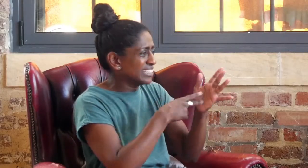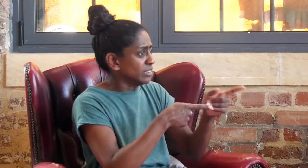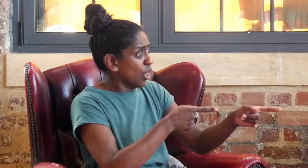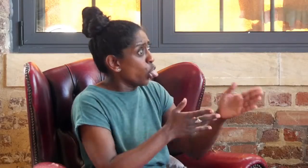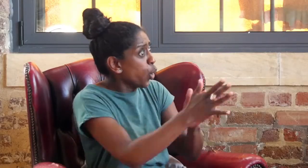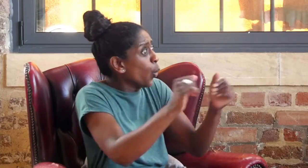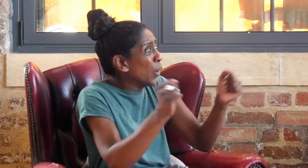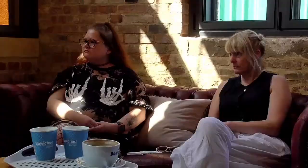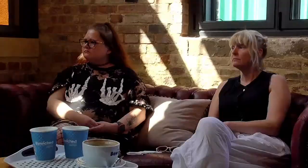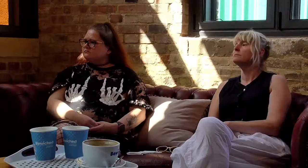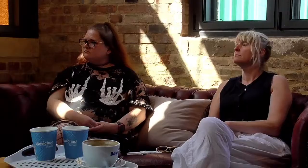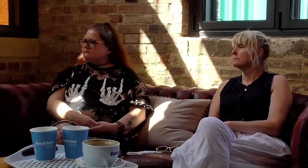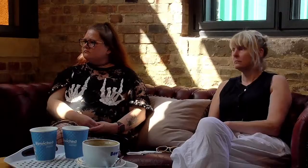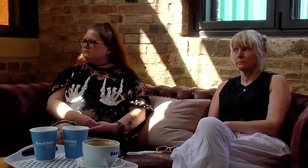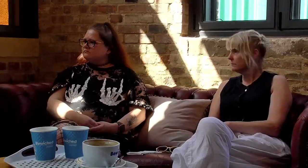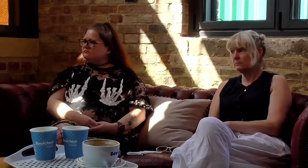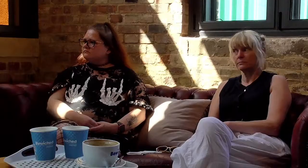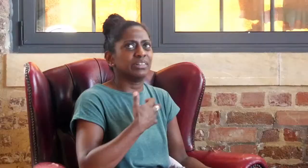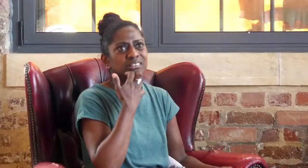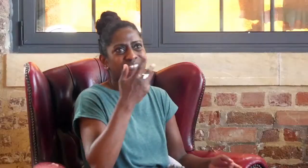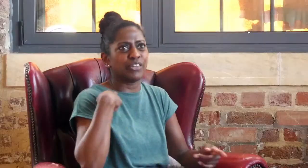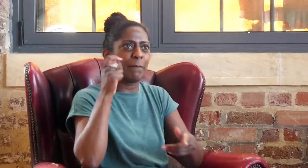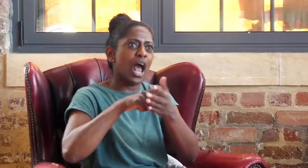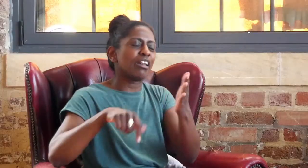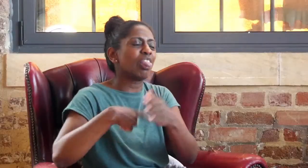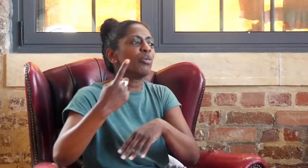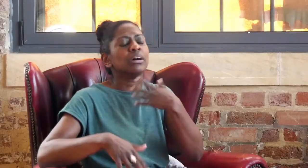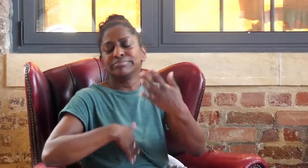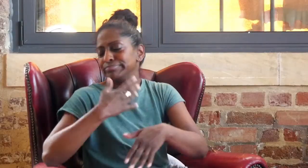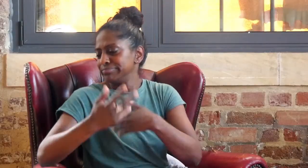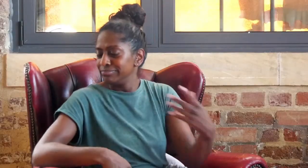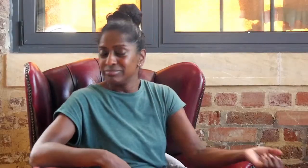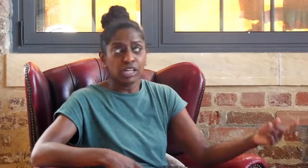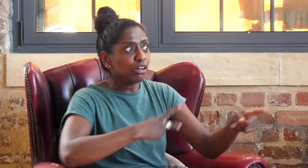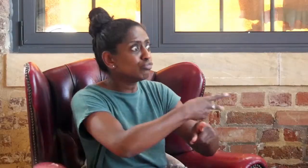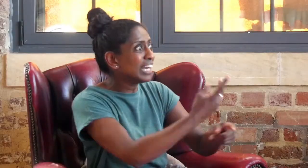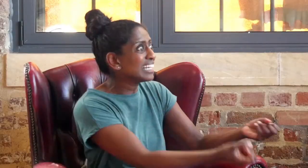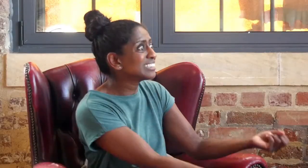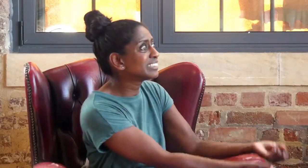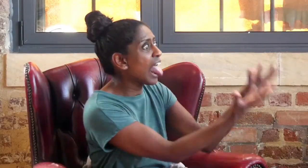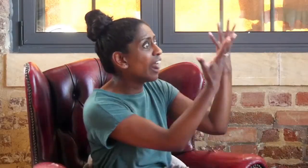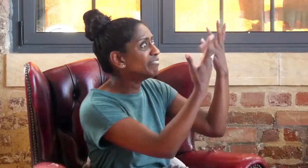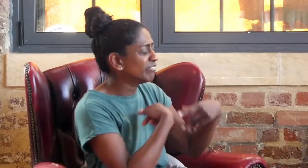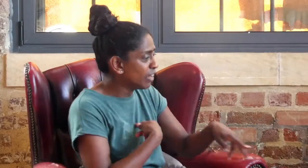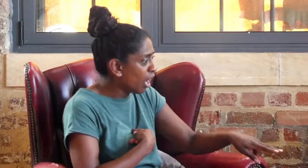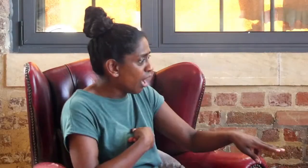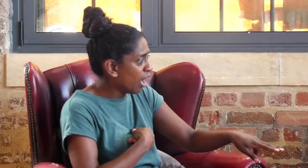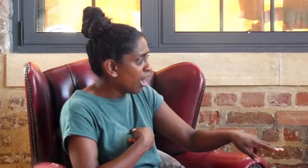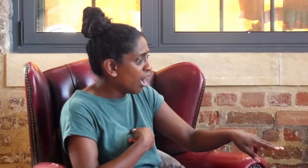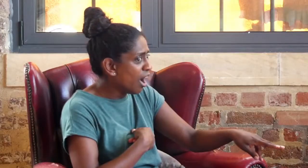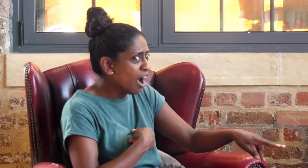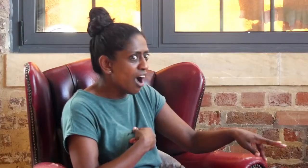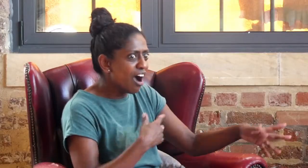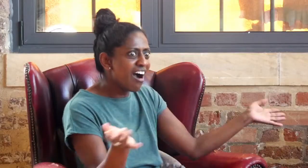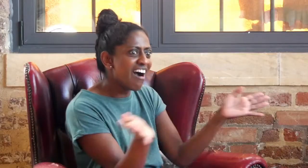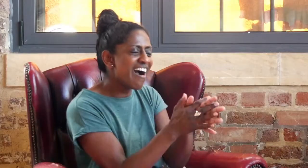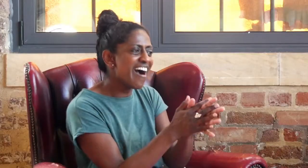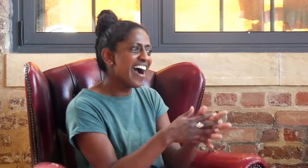like the balms and other types of plants, some of them die and then you think, okay, I'll have to buy another one, and then all of a sudden it's re-sprouted and